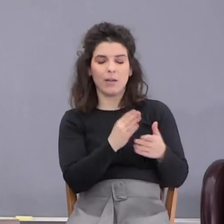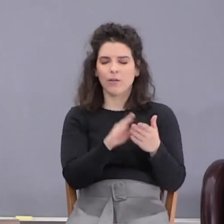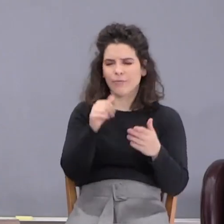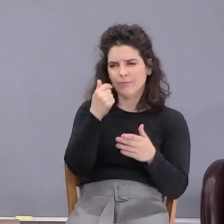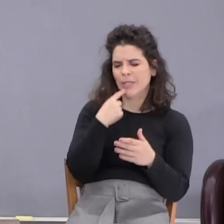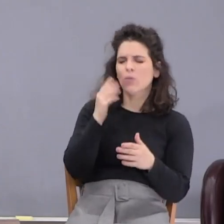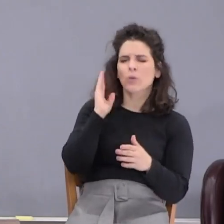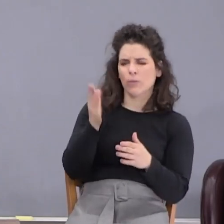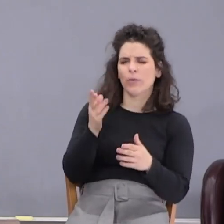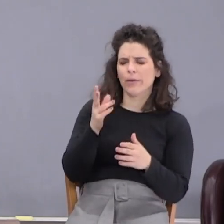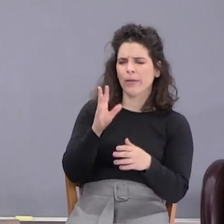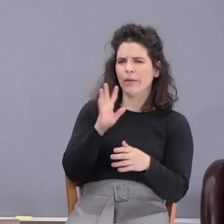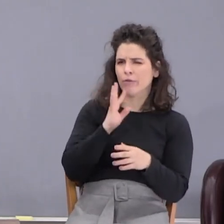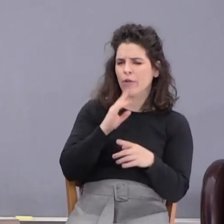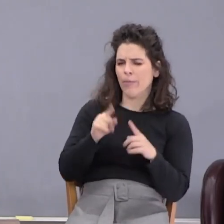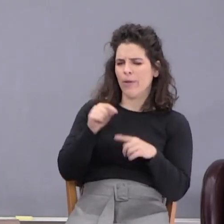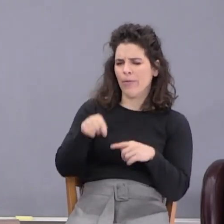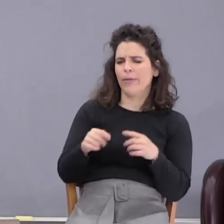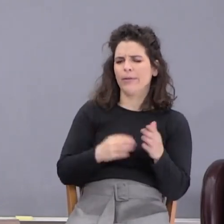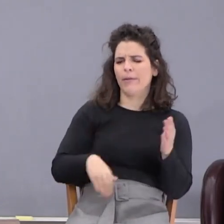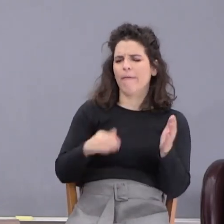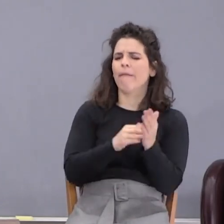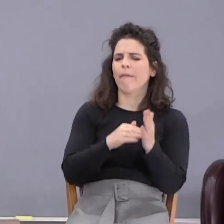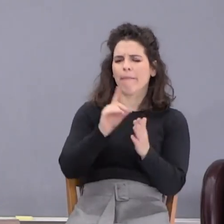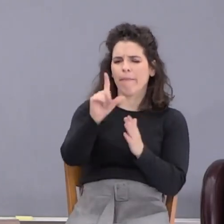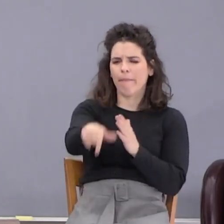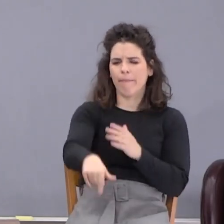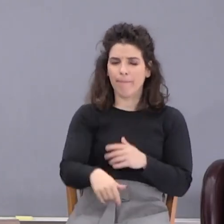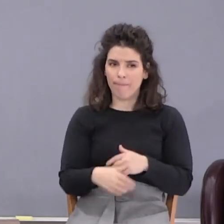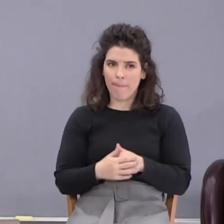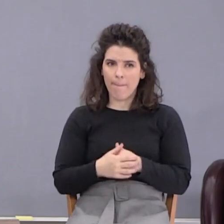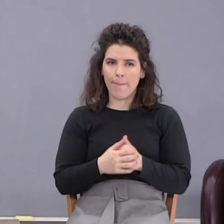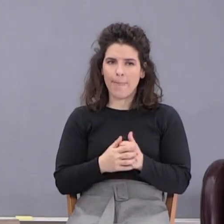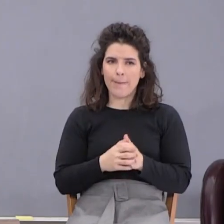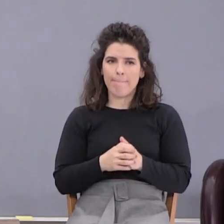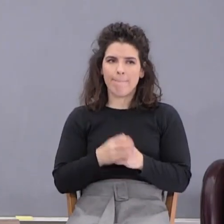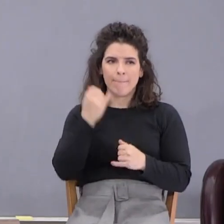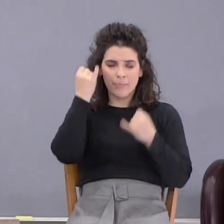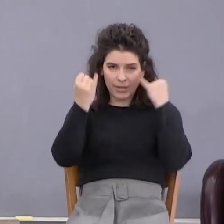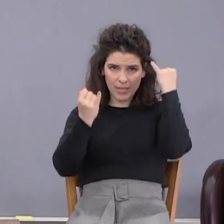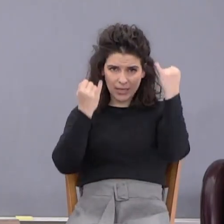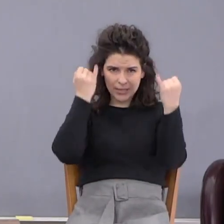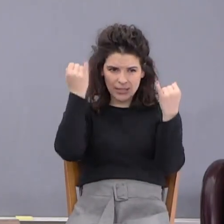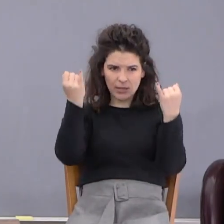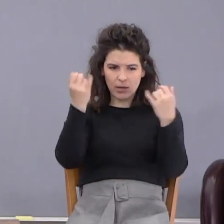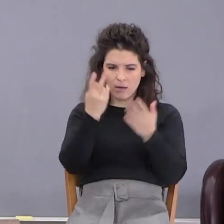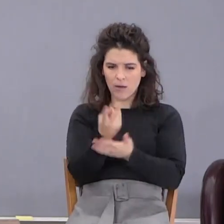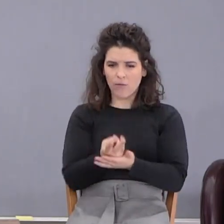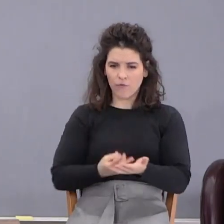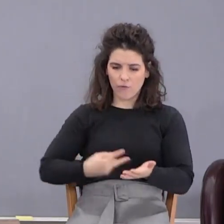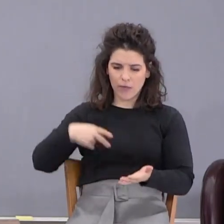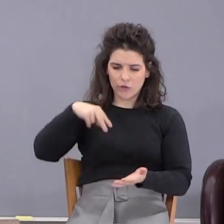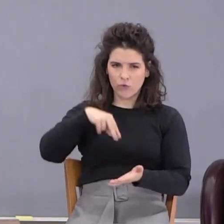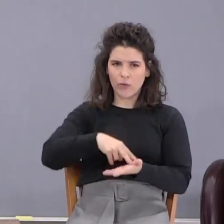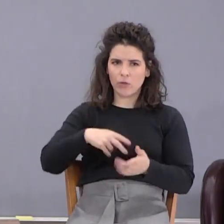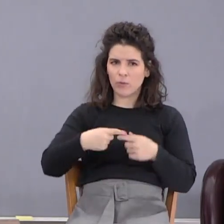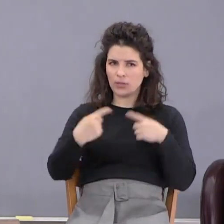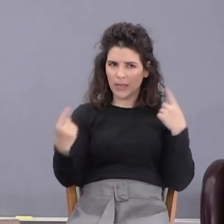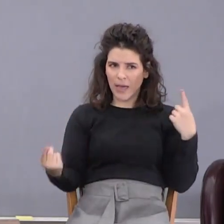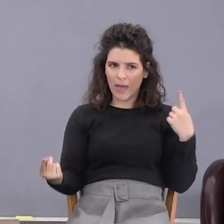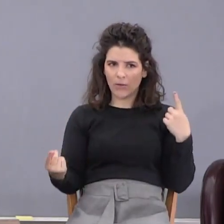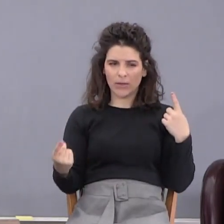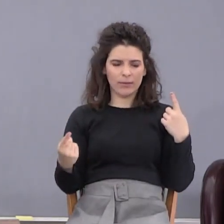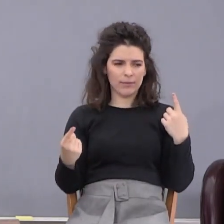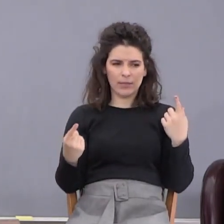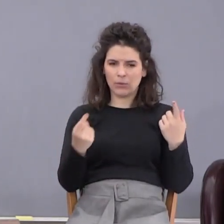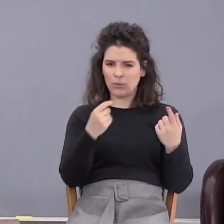hear thee again of this matter. So the idea of resurrection was counter. It flew in